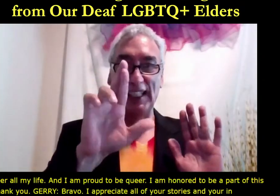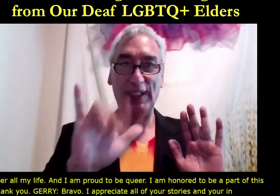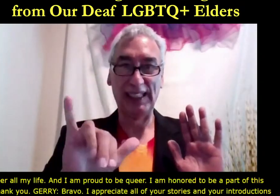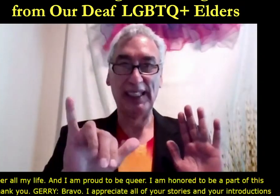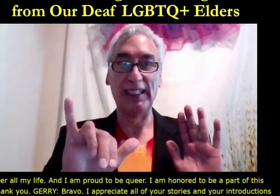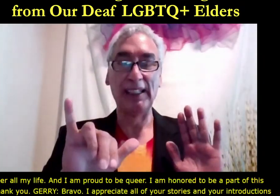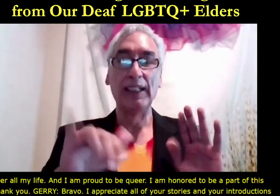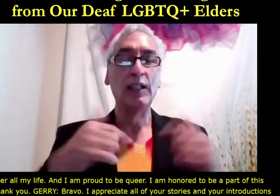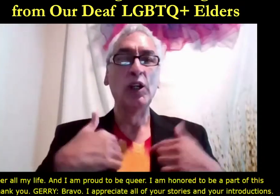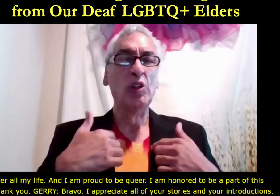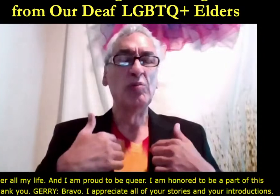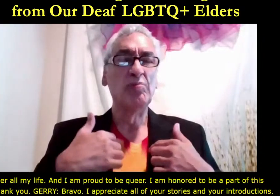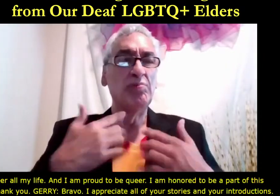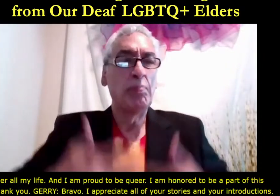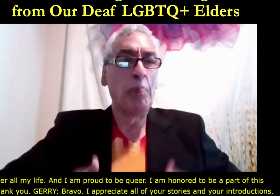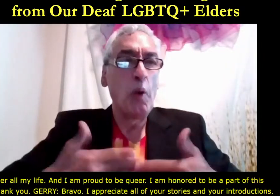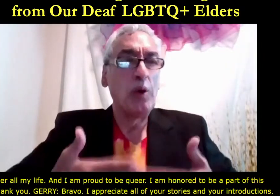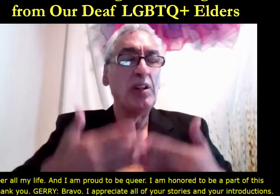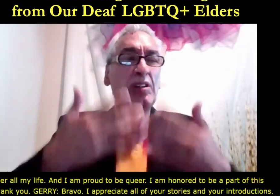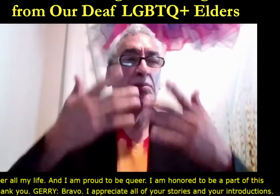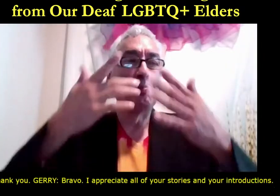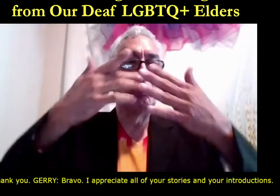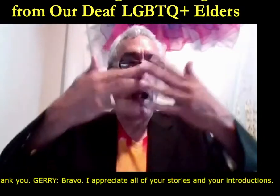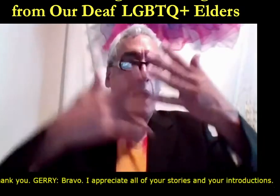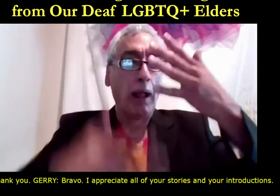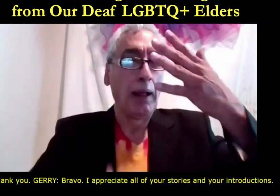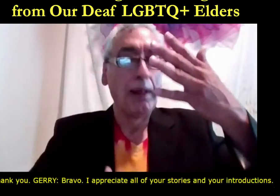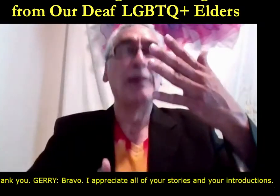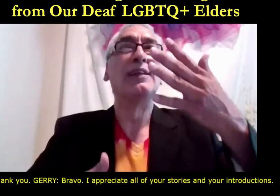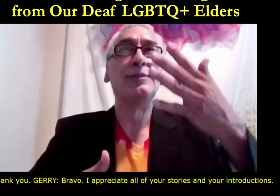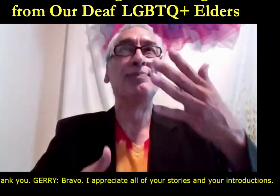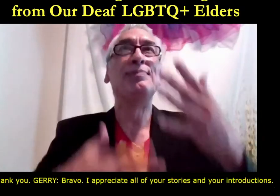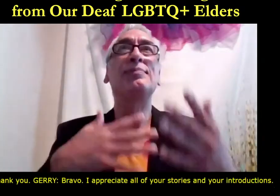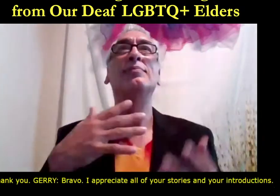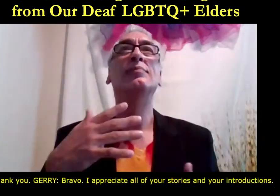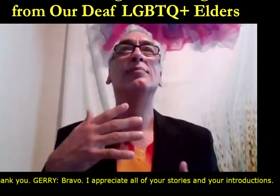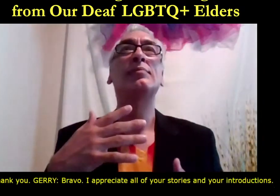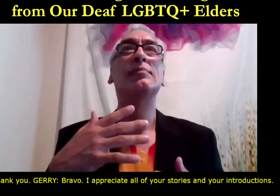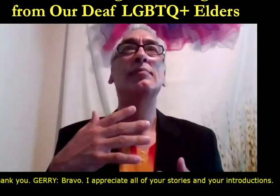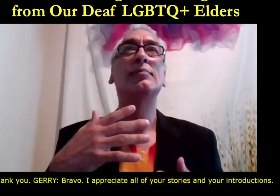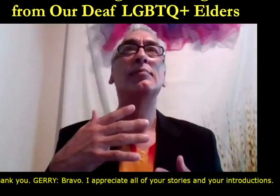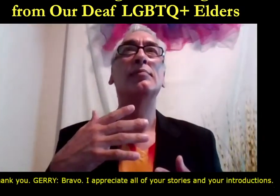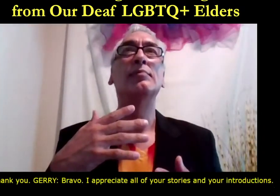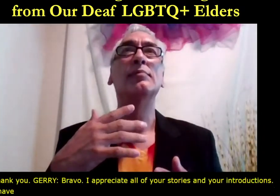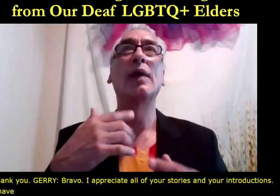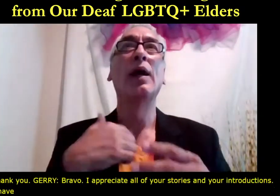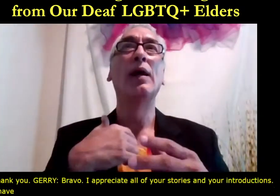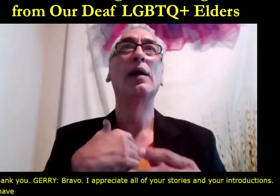so as i said i'm jerry i've told you where i was born and a little bit about myself